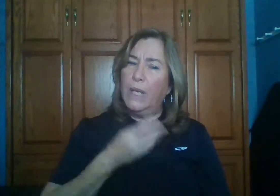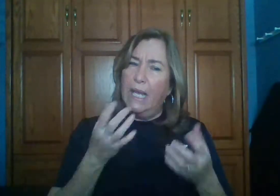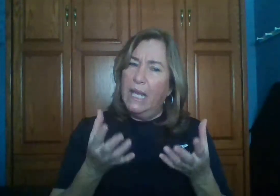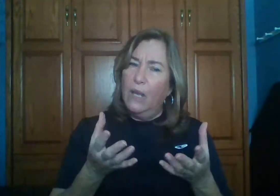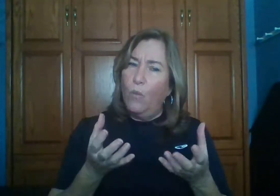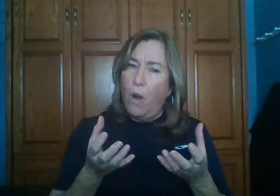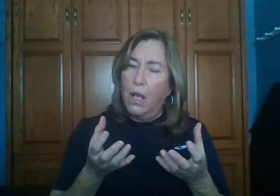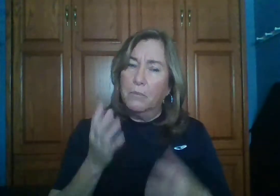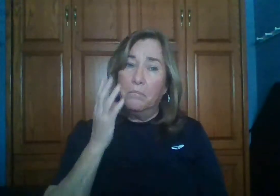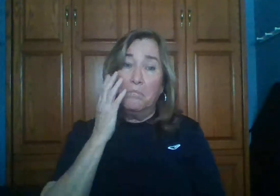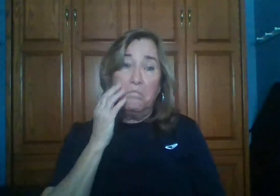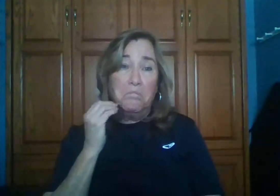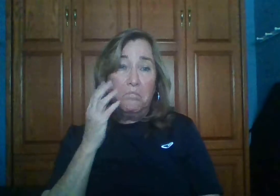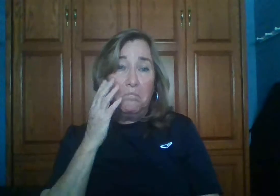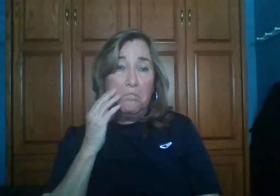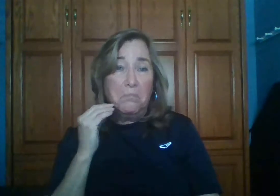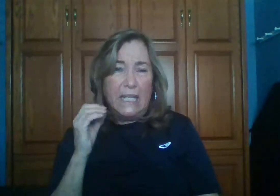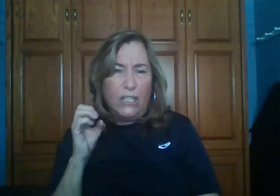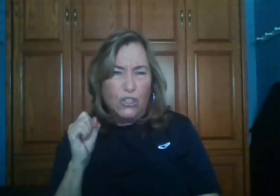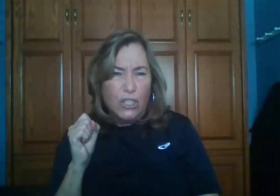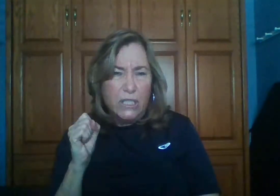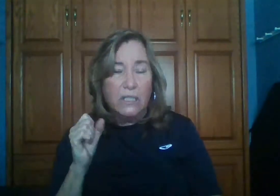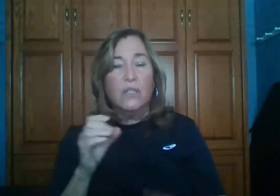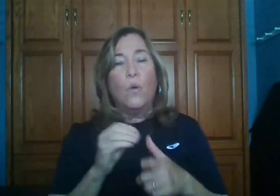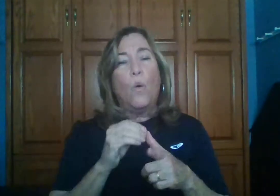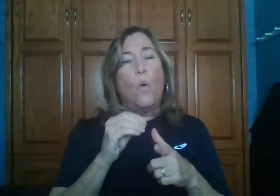or bananas for dinner.